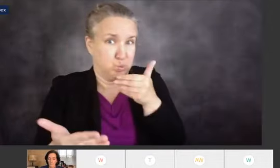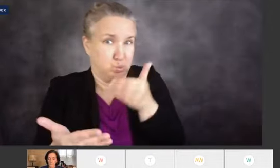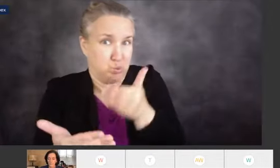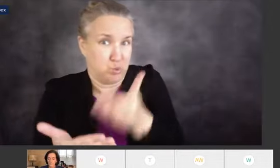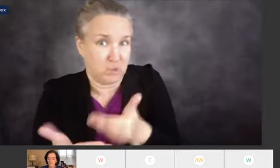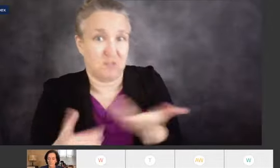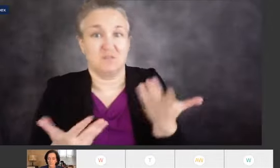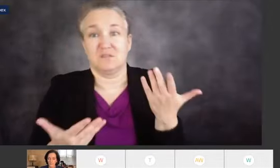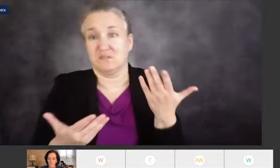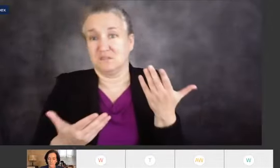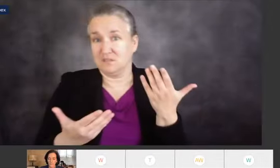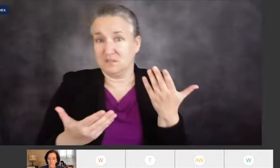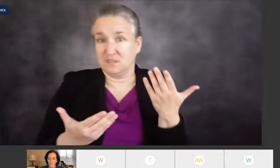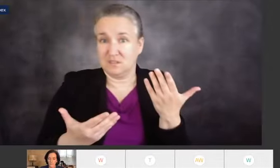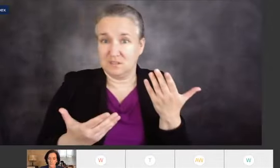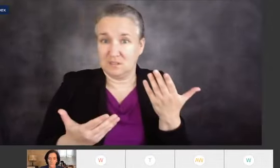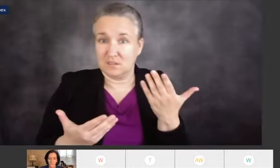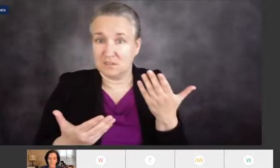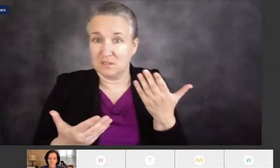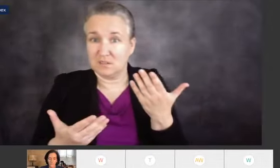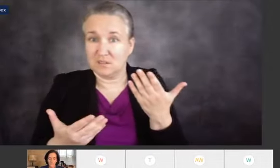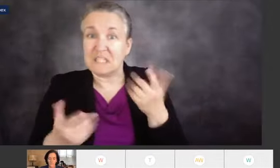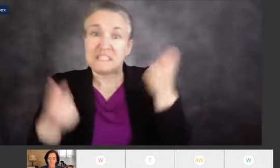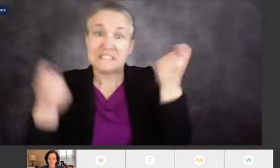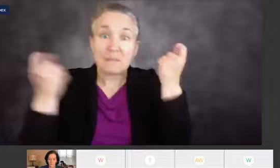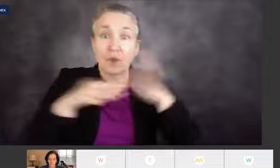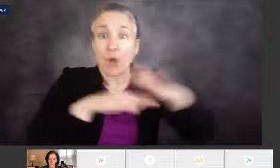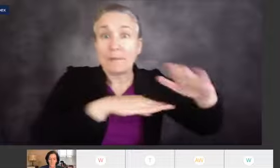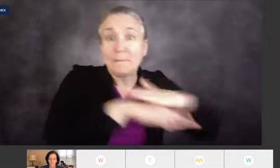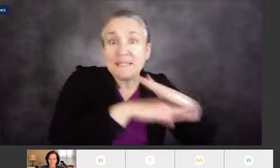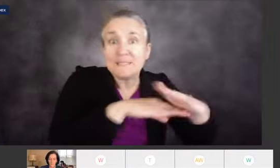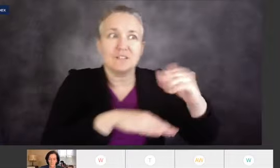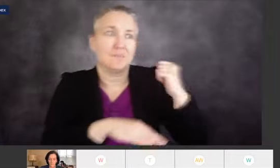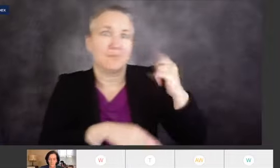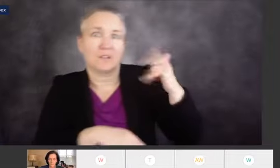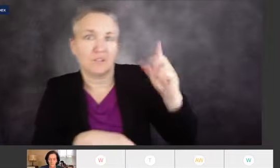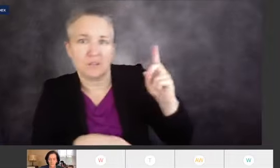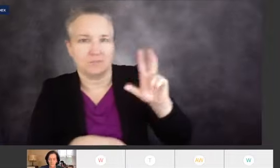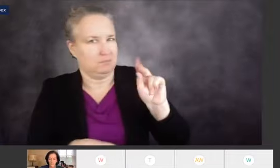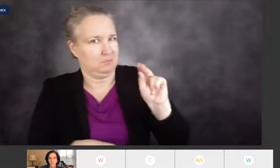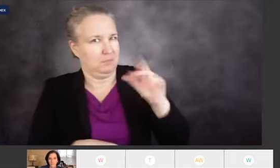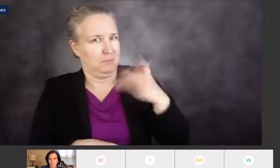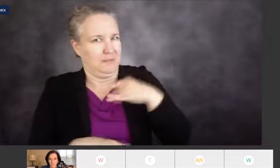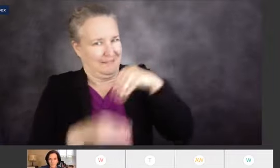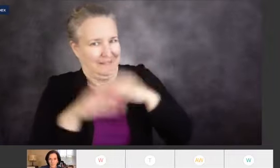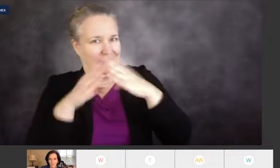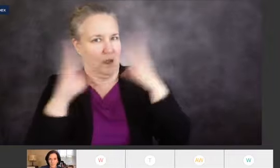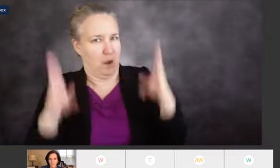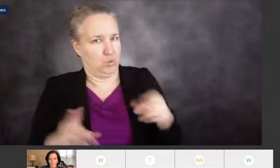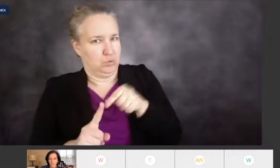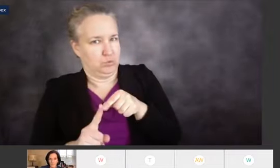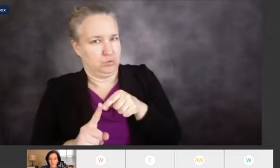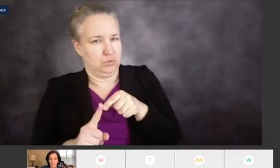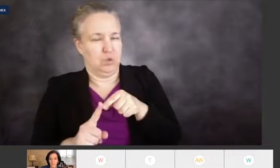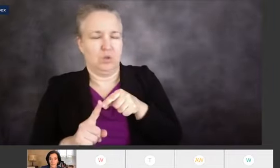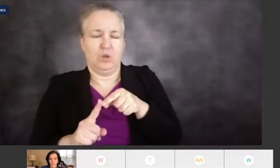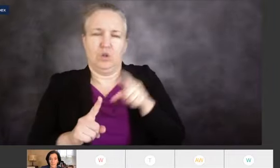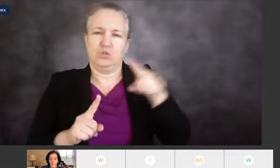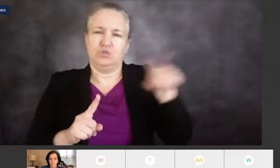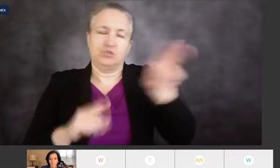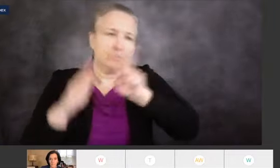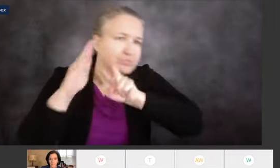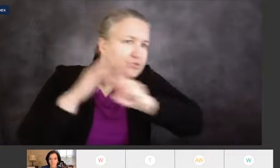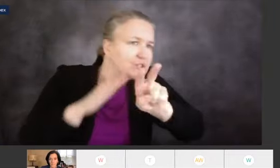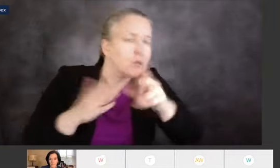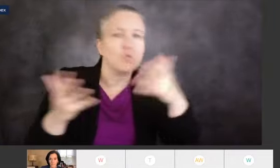events that you celebrate outside on a beach or in a backyard. So what do you predict that it's going to look like during